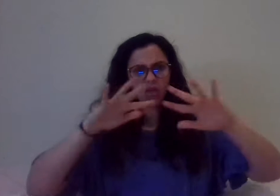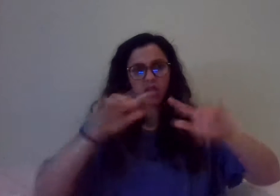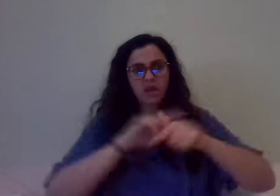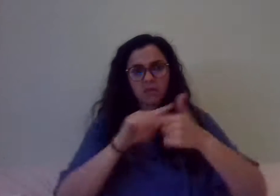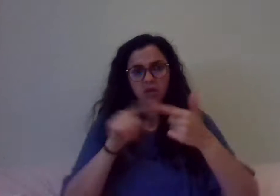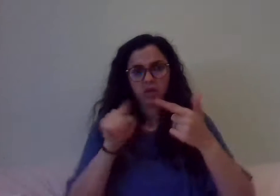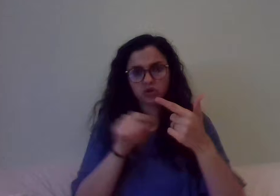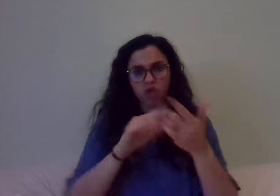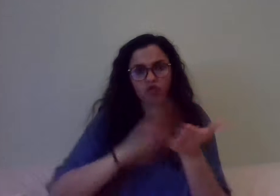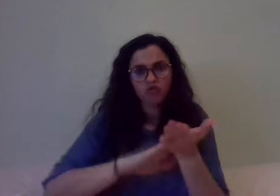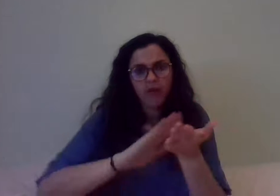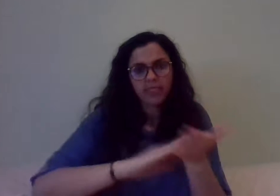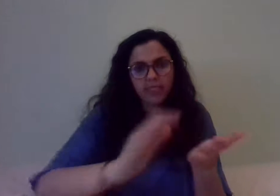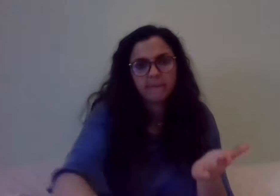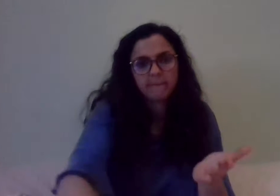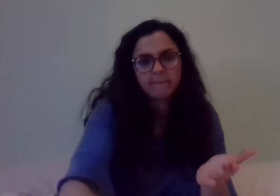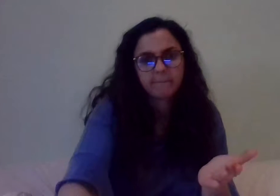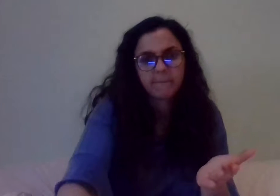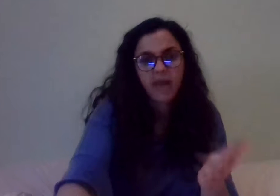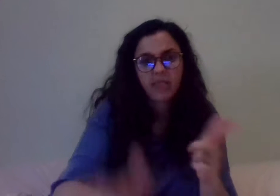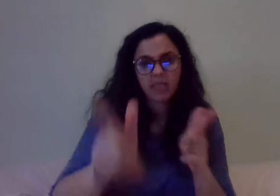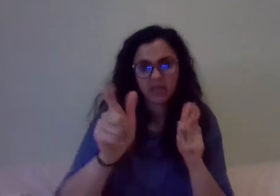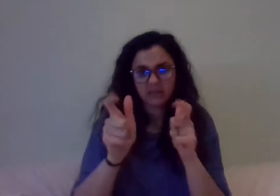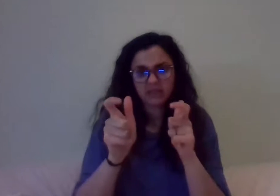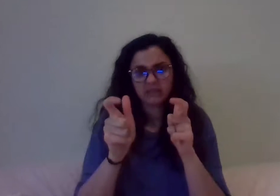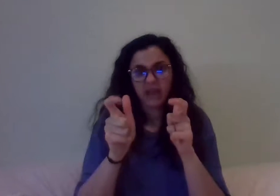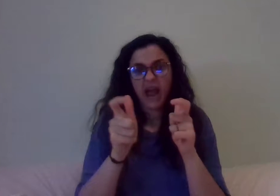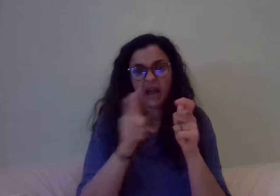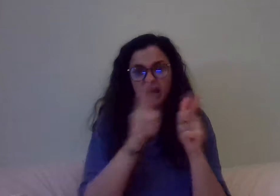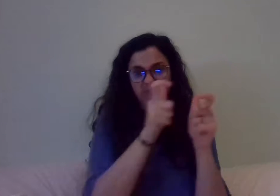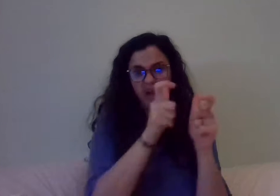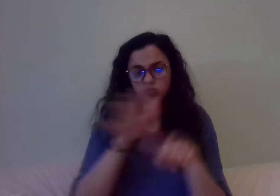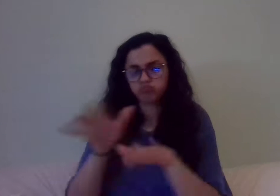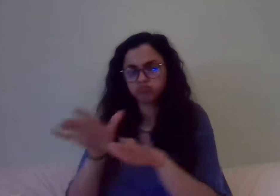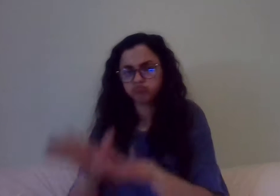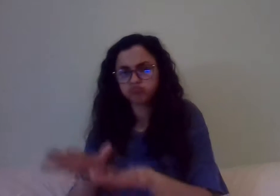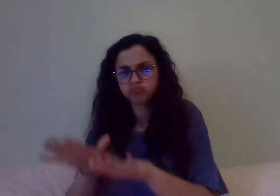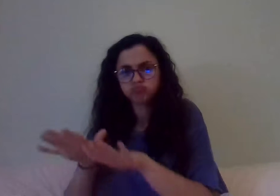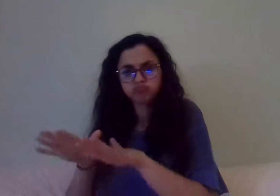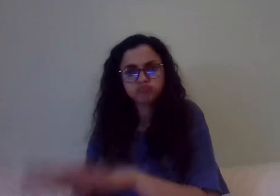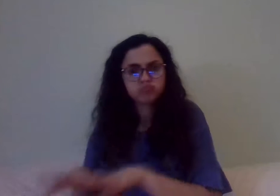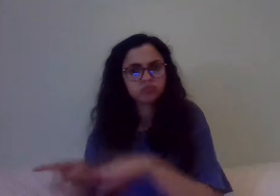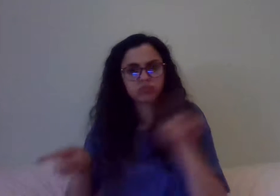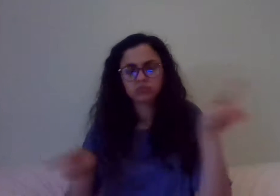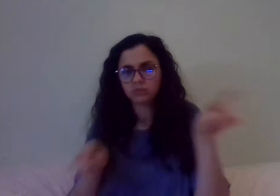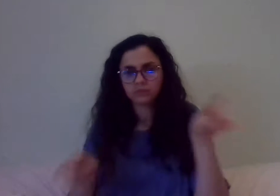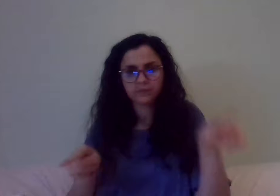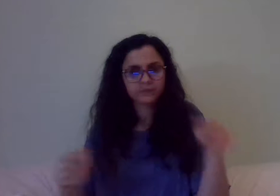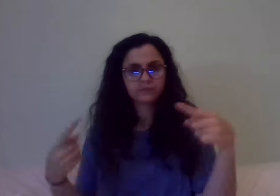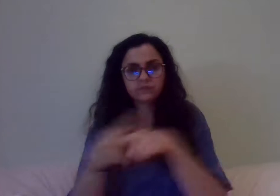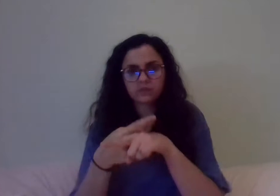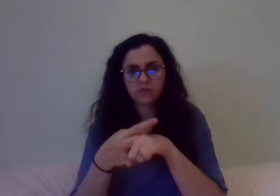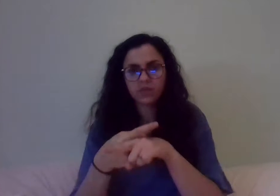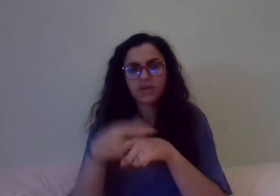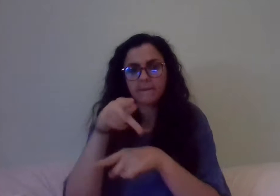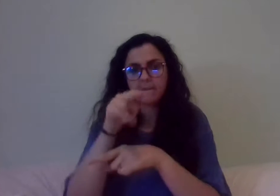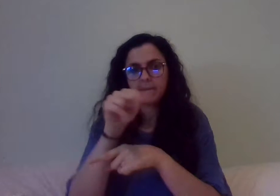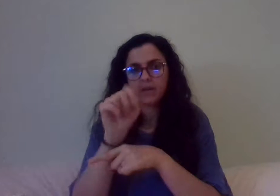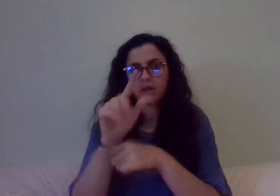changed. In slide number 18, which is panel number 23, and after this one I'll stop the